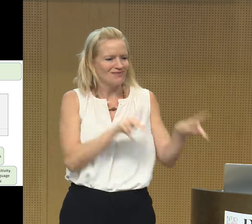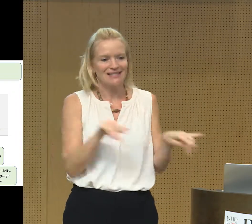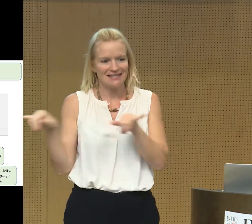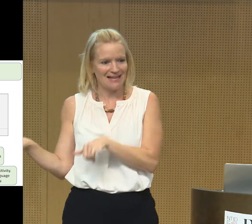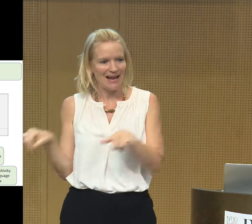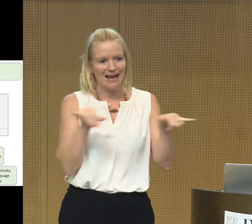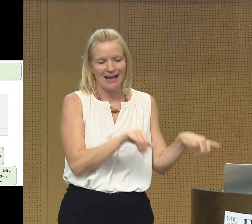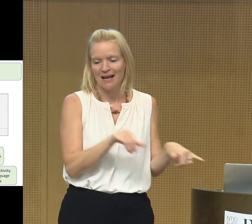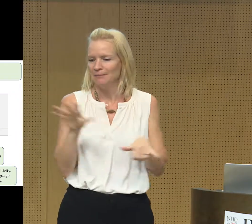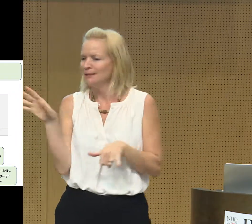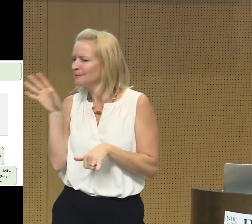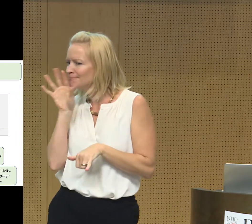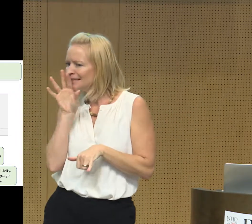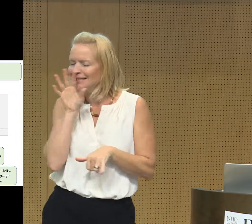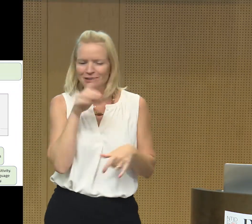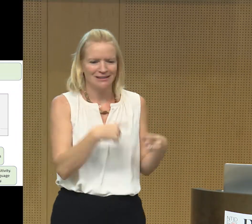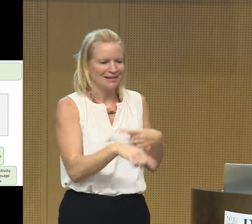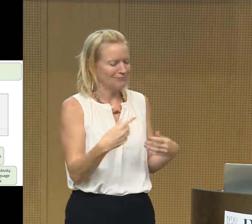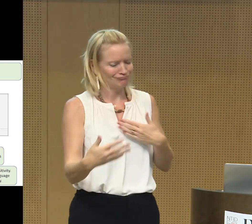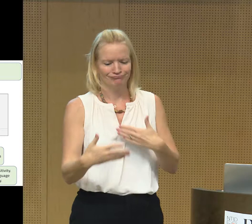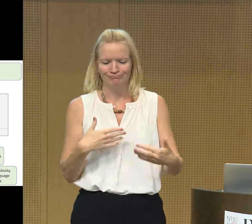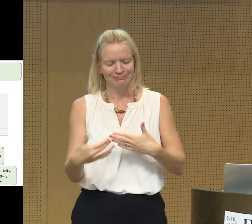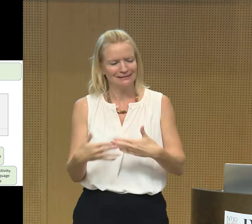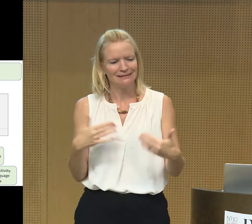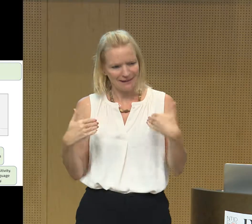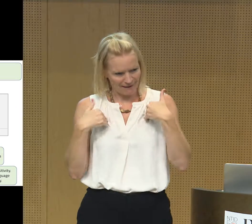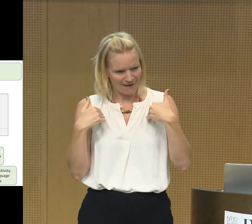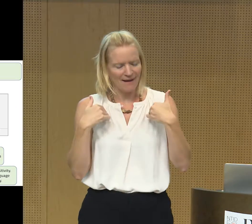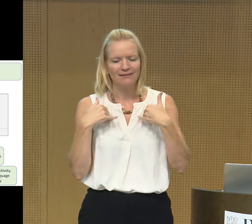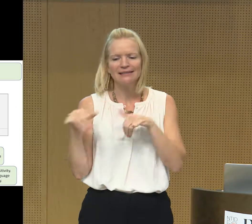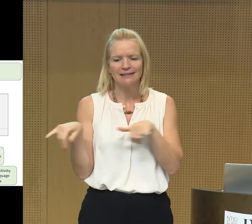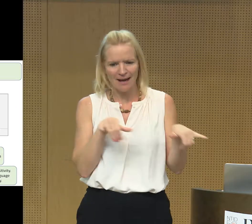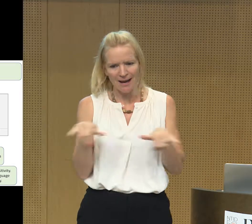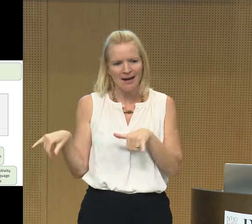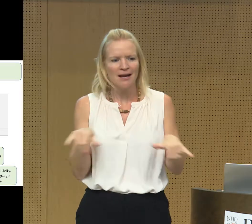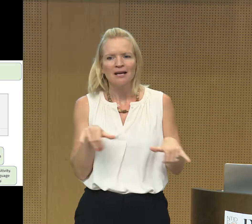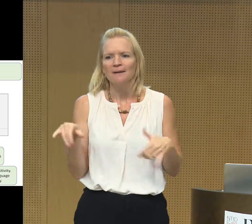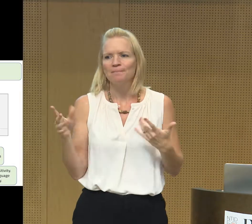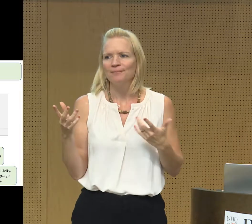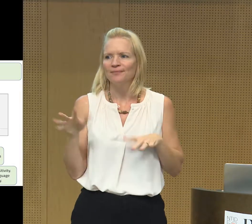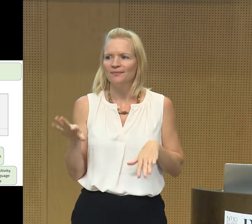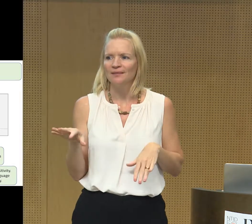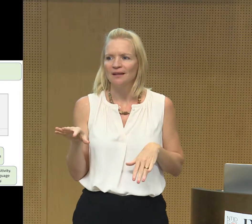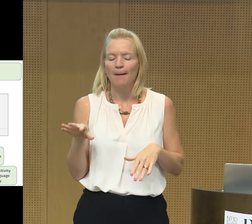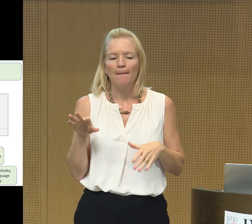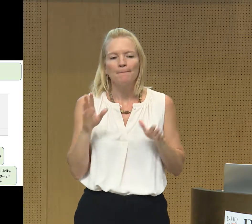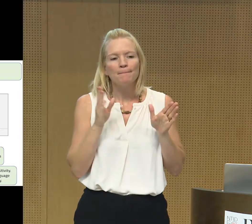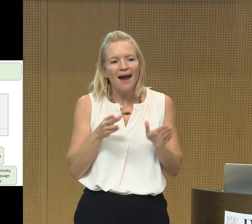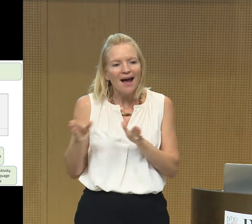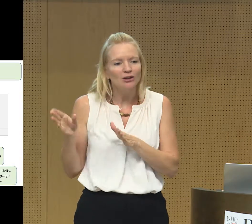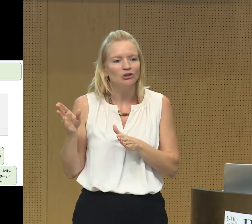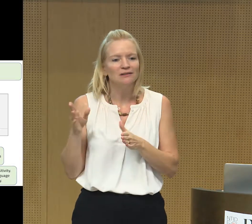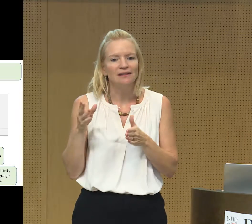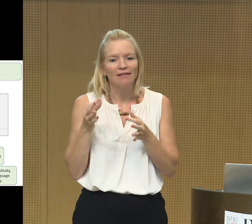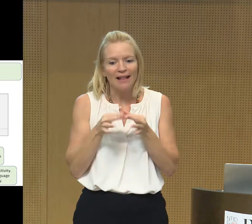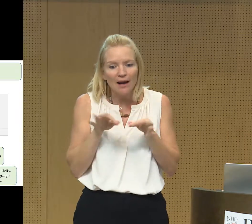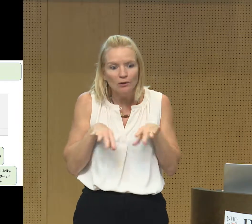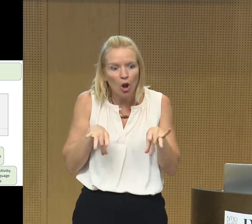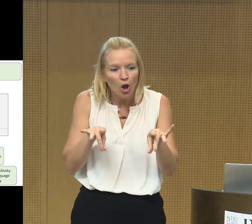It means that it doesn't matter whether it's spoken language or signed language.